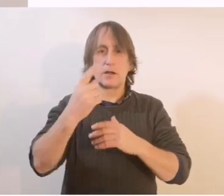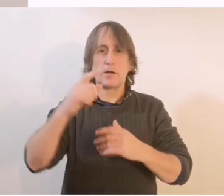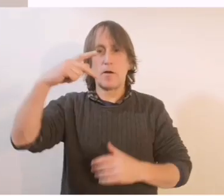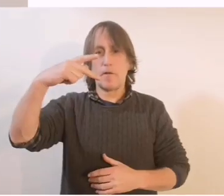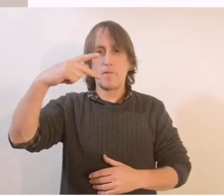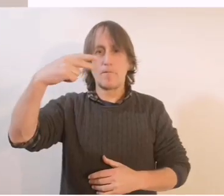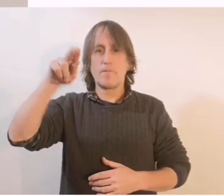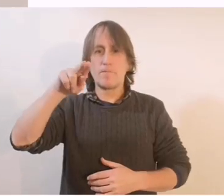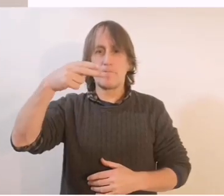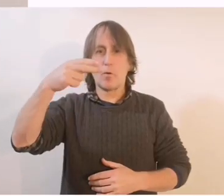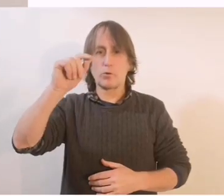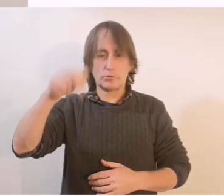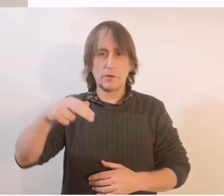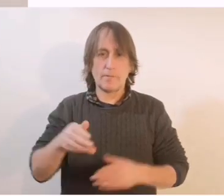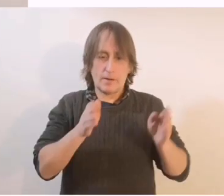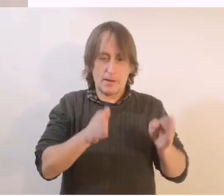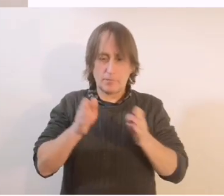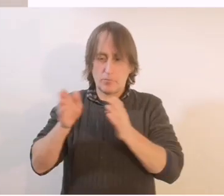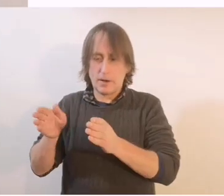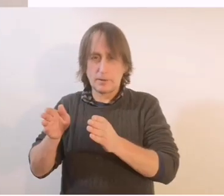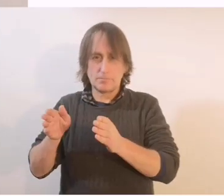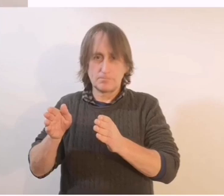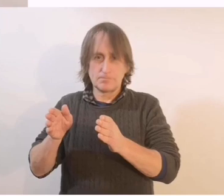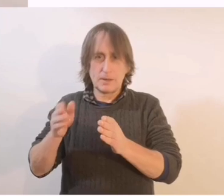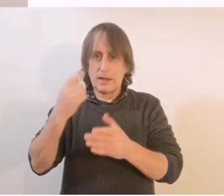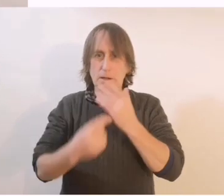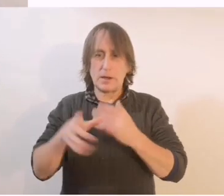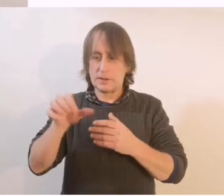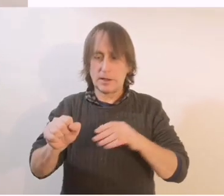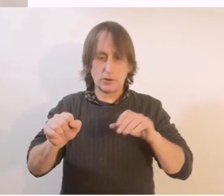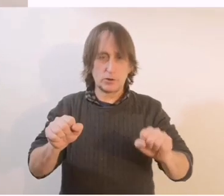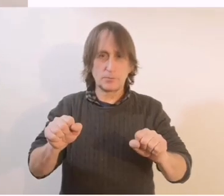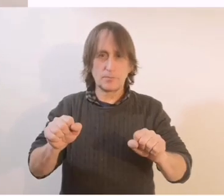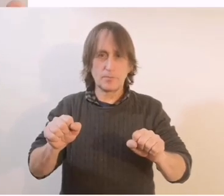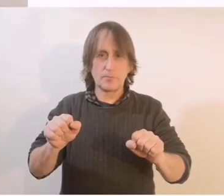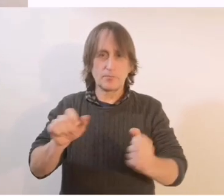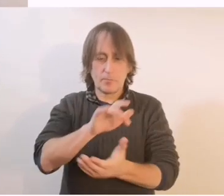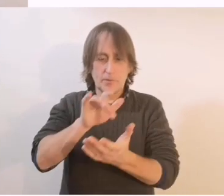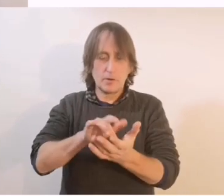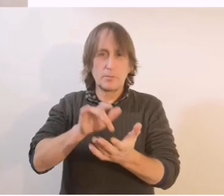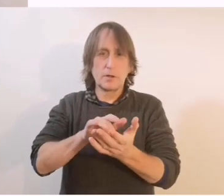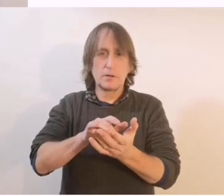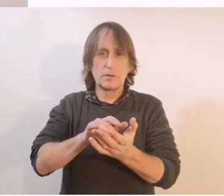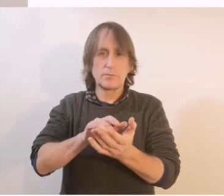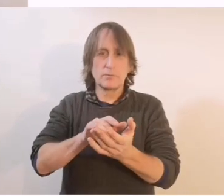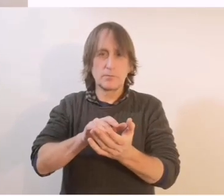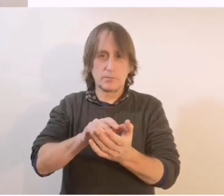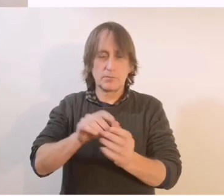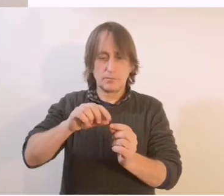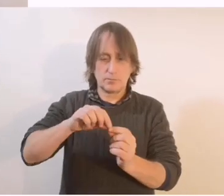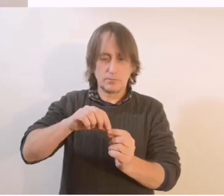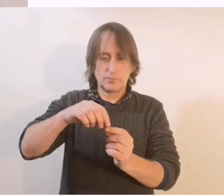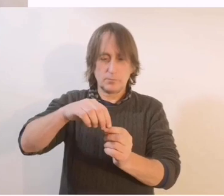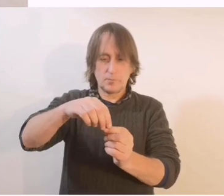single photon towards a screen that's split into a left and a right, two independent detectors. In between the photon